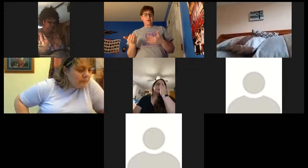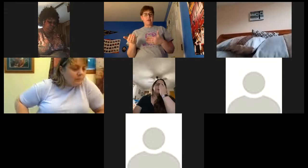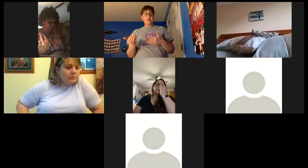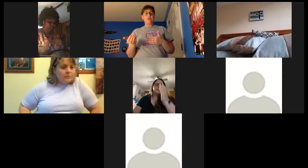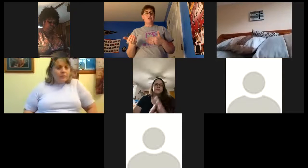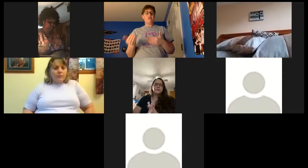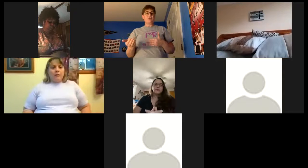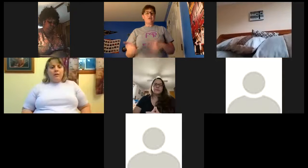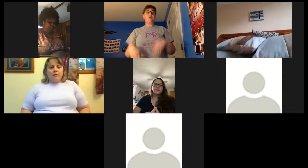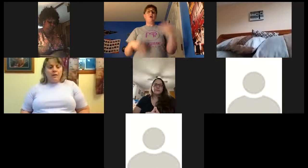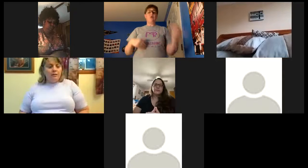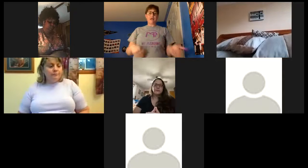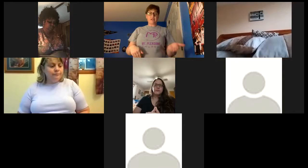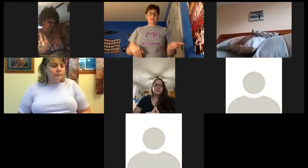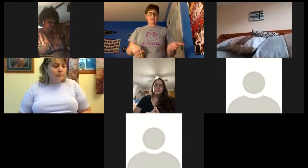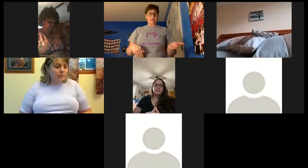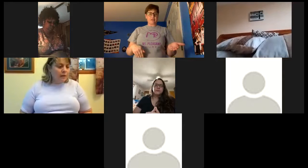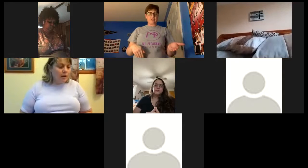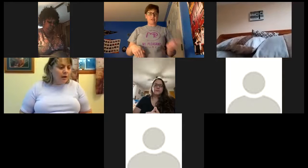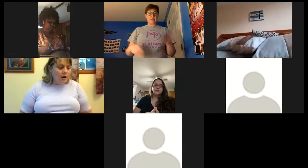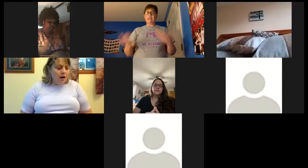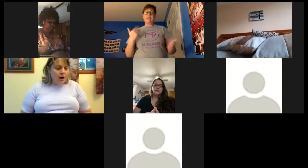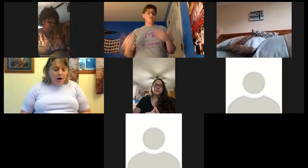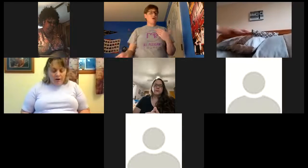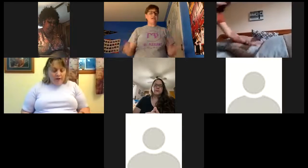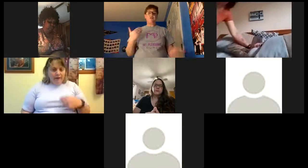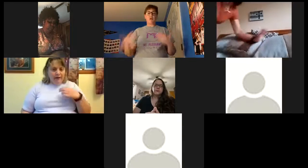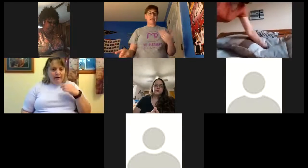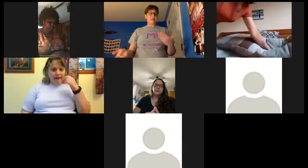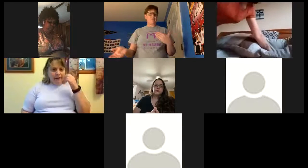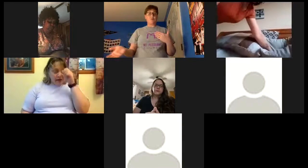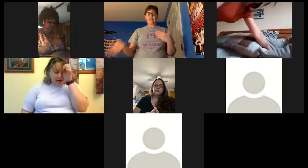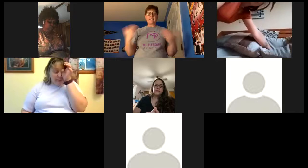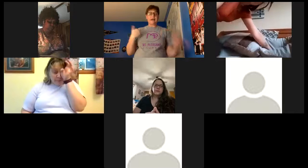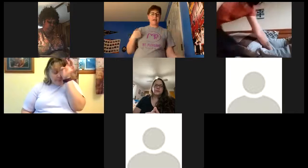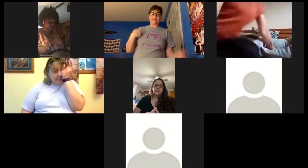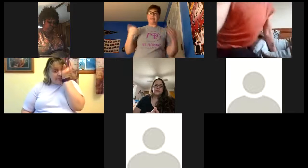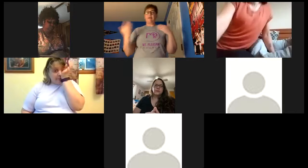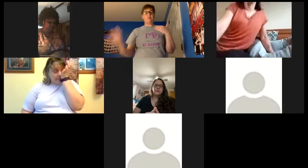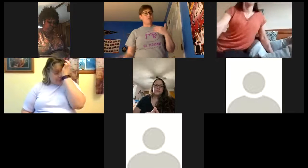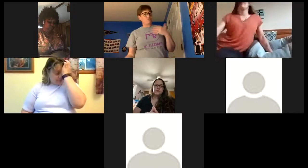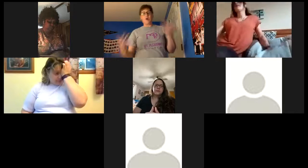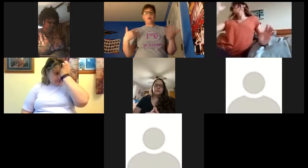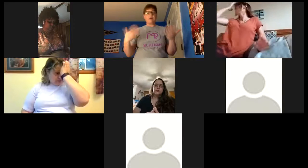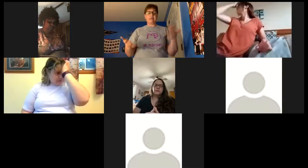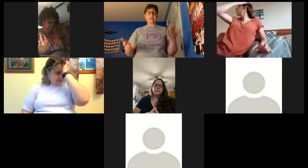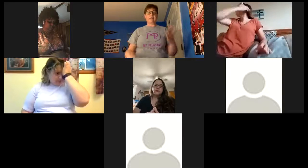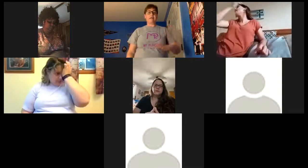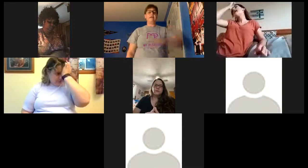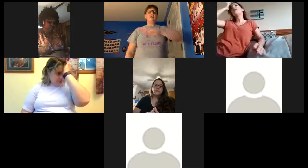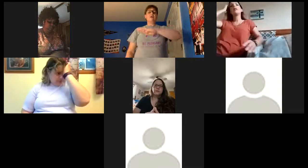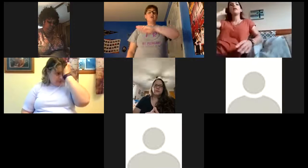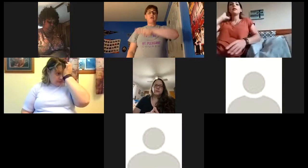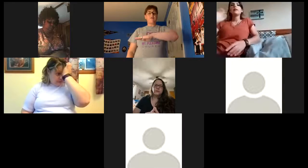the letter to do it or not use the letter to do it. And either way is right. One is not ASL and one's wrong or anything like